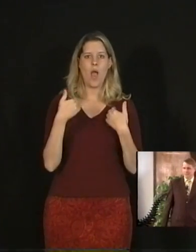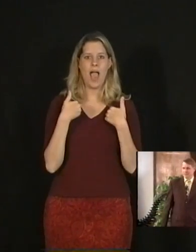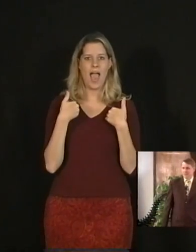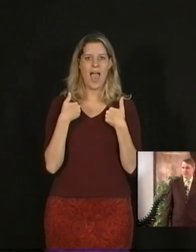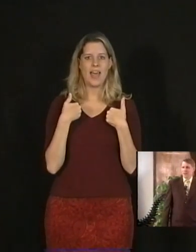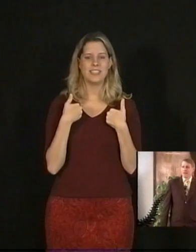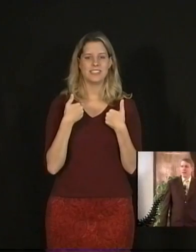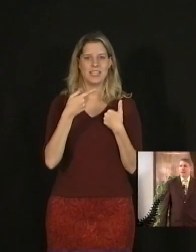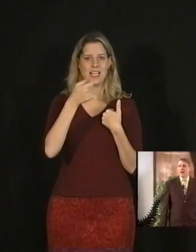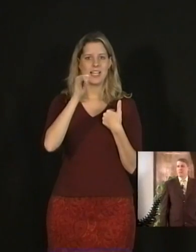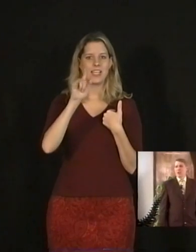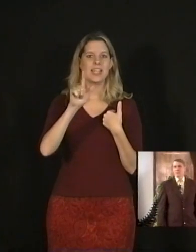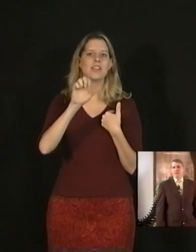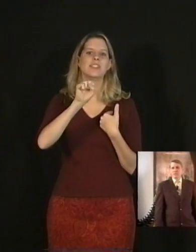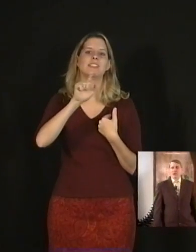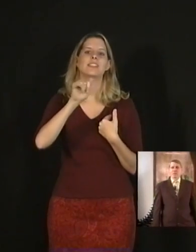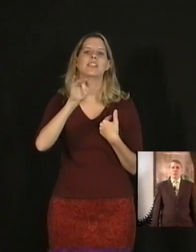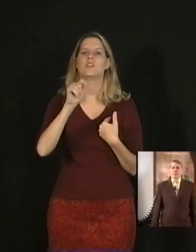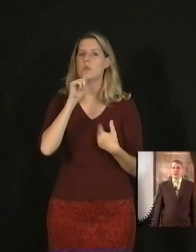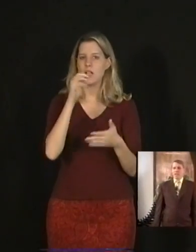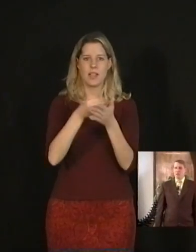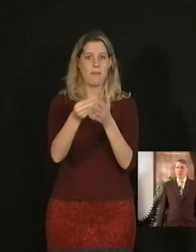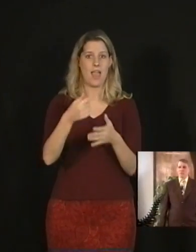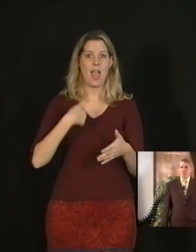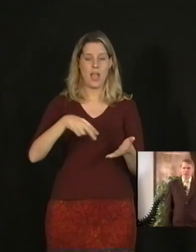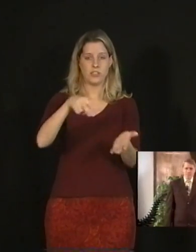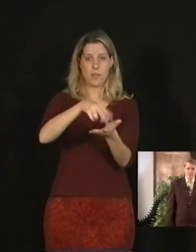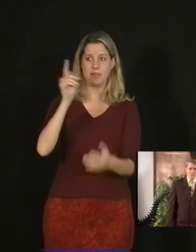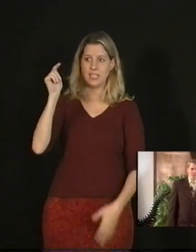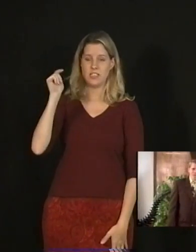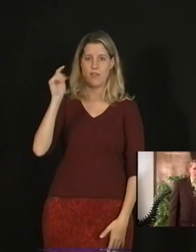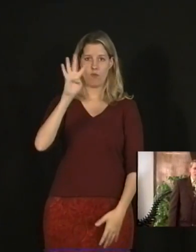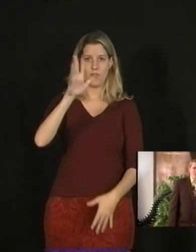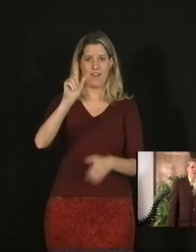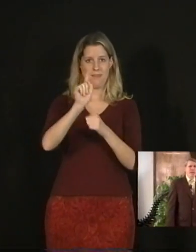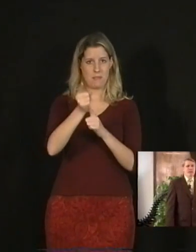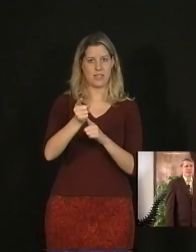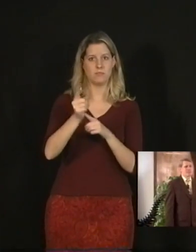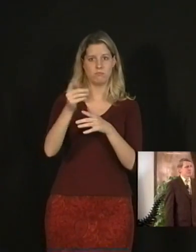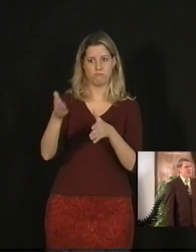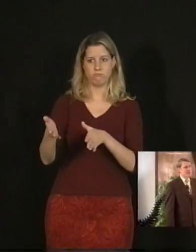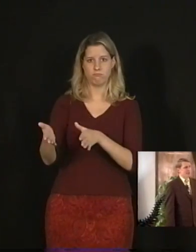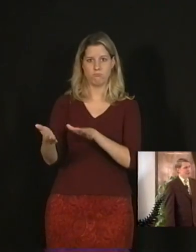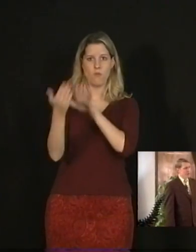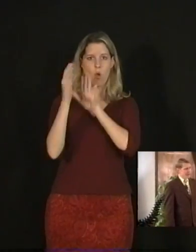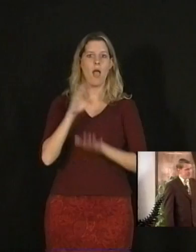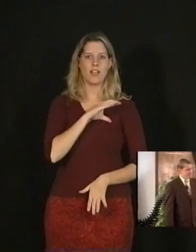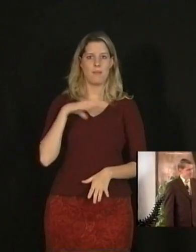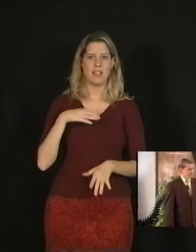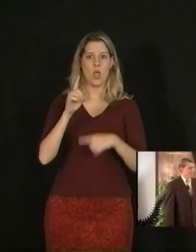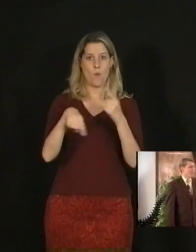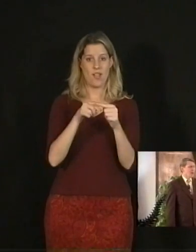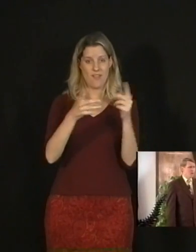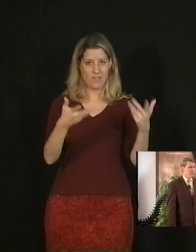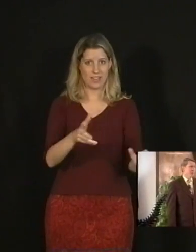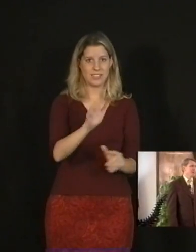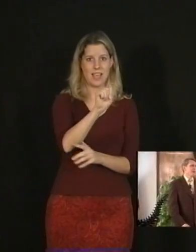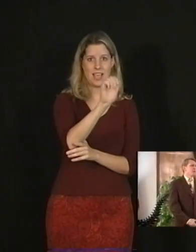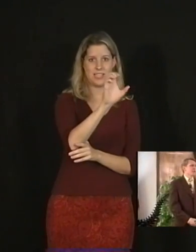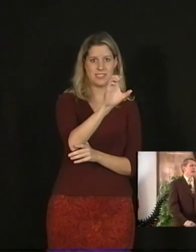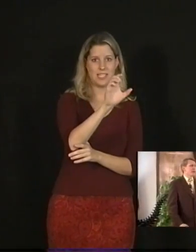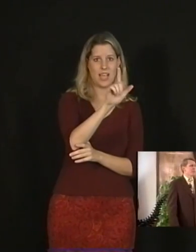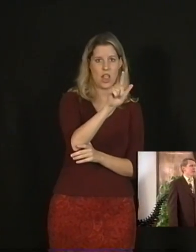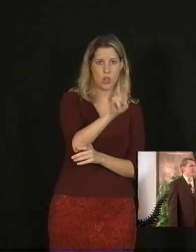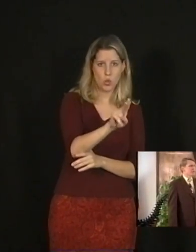buy it. I stood up and testified for 45 minutes before this committee. After I got done, the ACLU lady, woman I